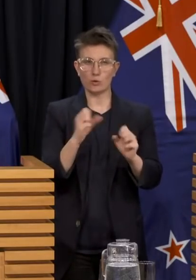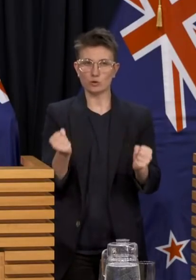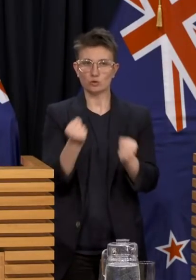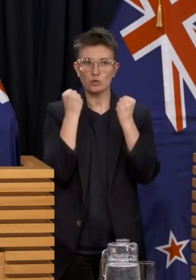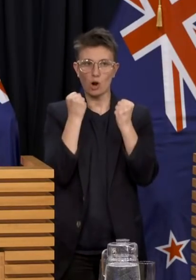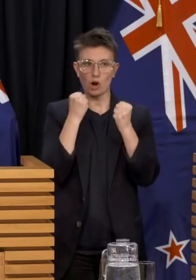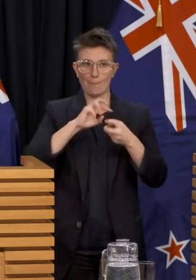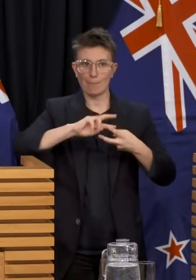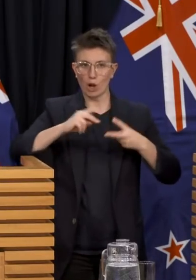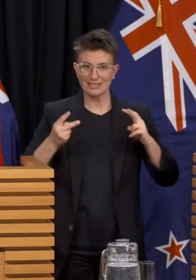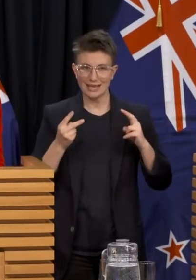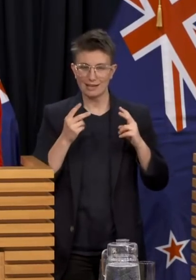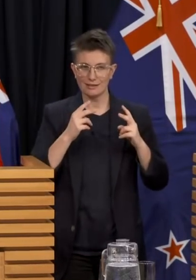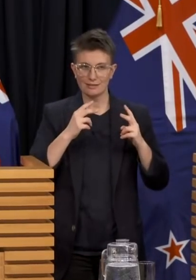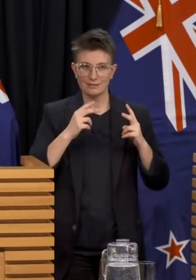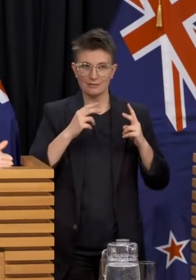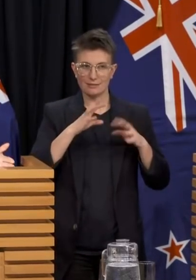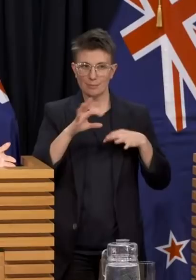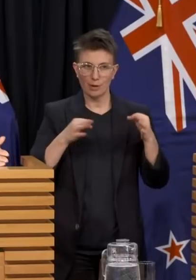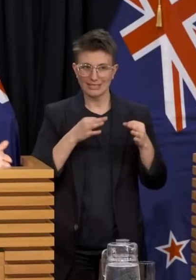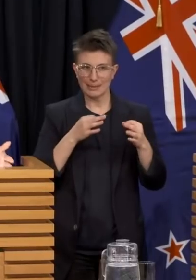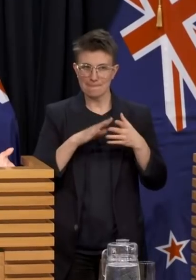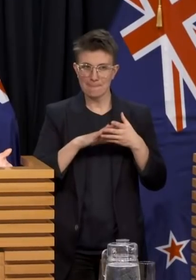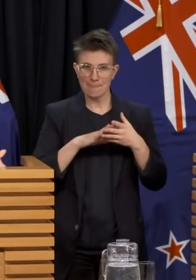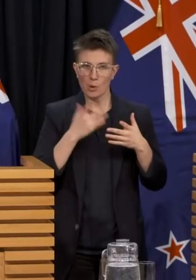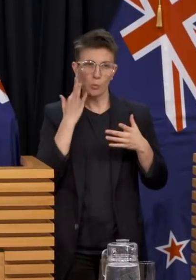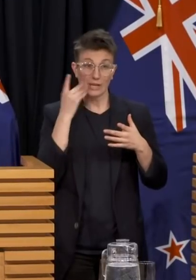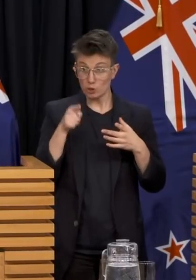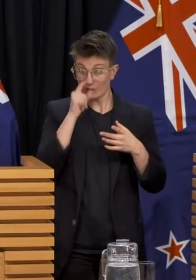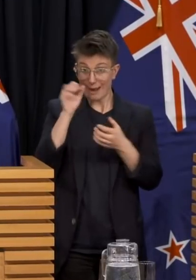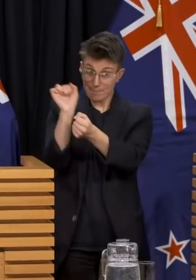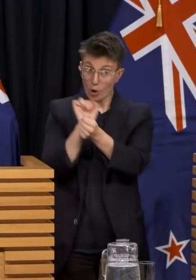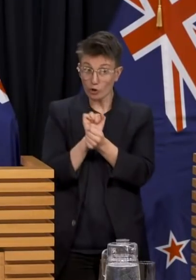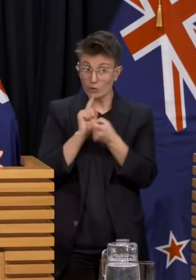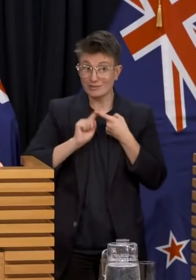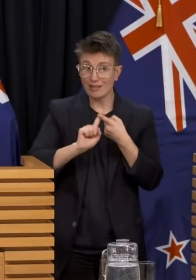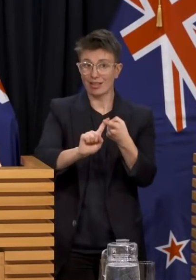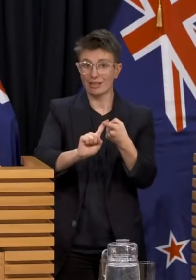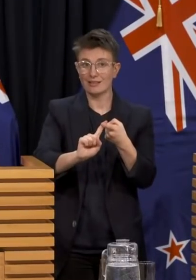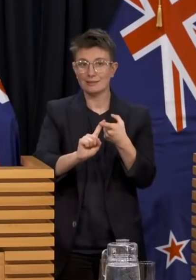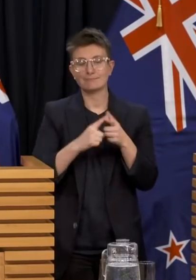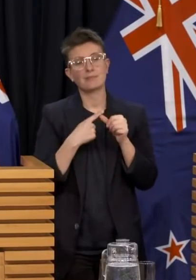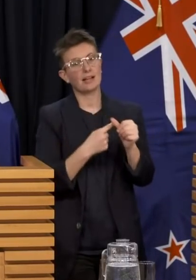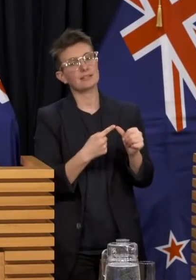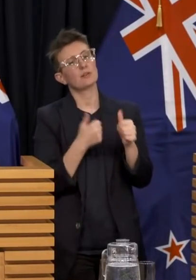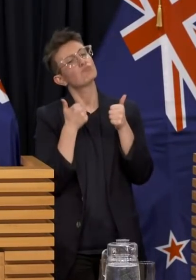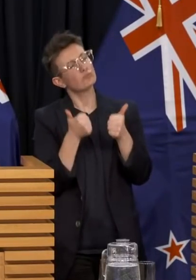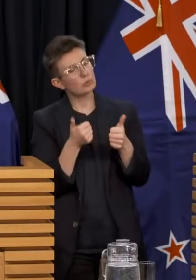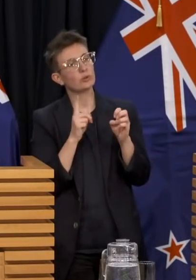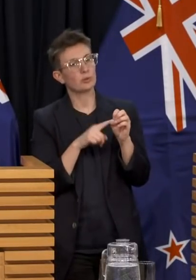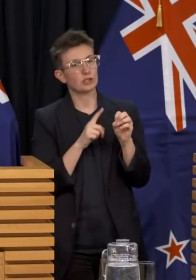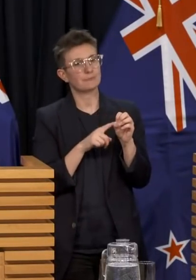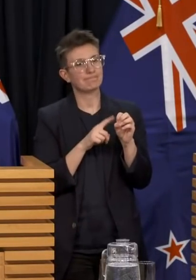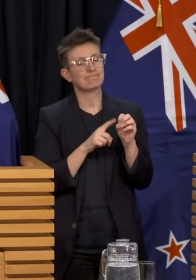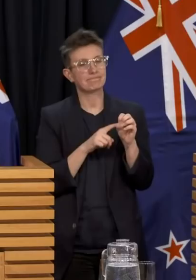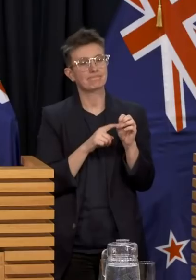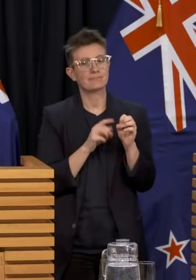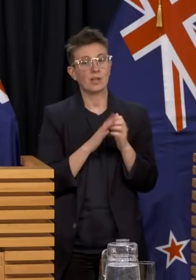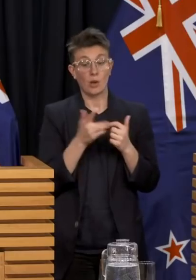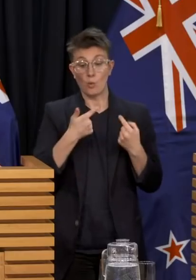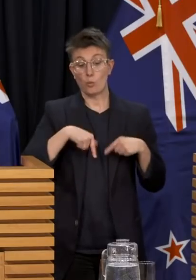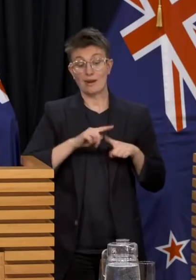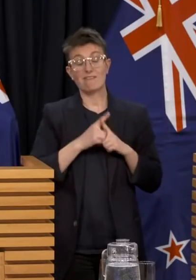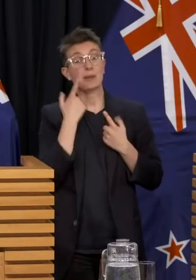borrow at 0.7%. That's a good question. Look, because we have always been careful around our